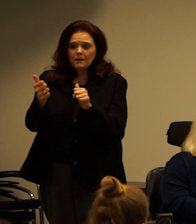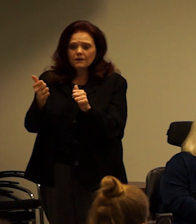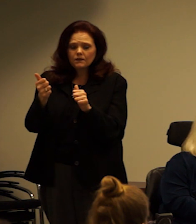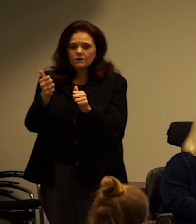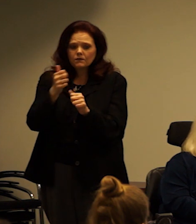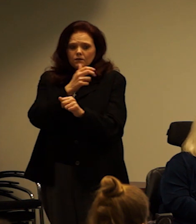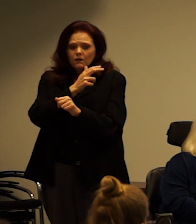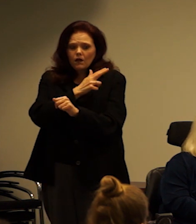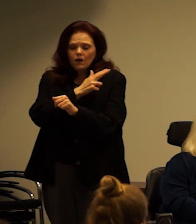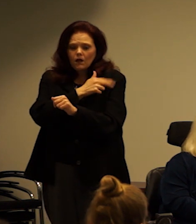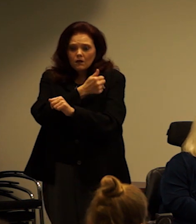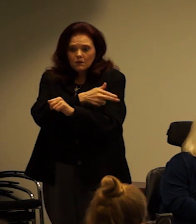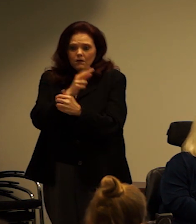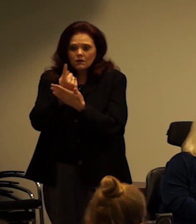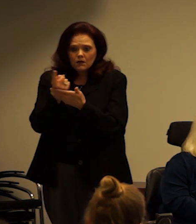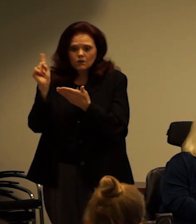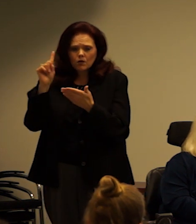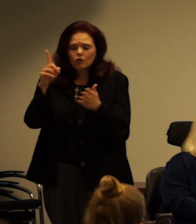they encouraged